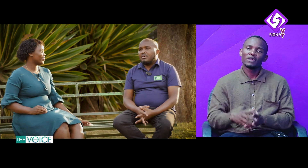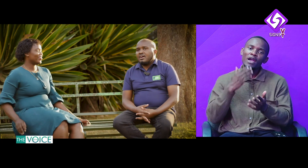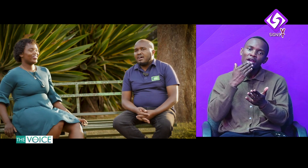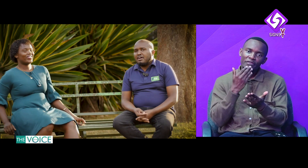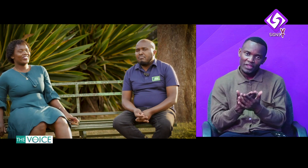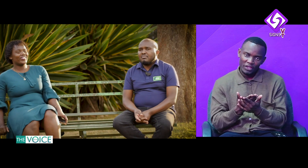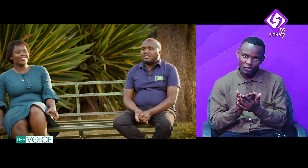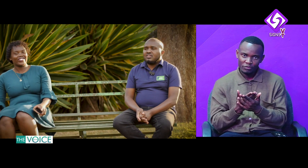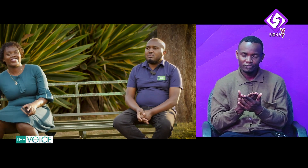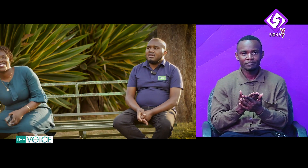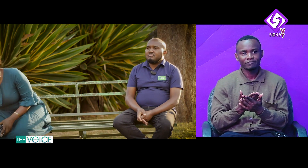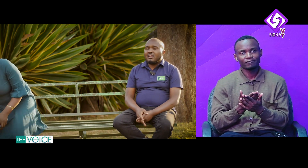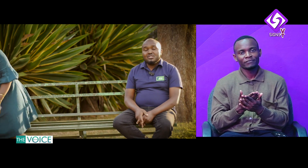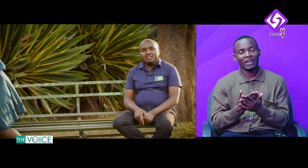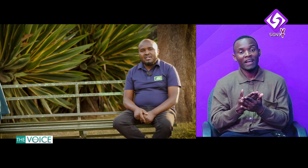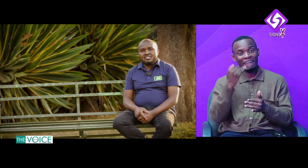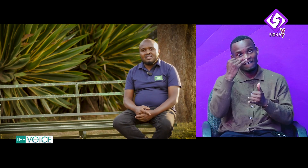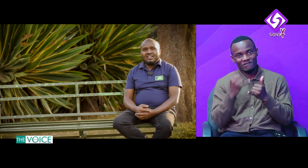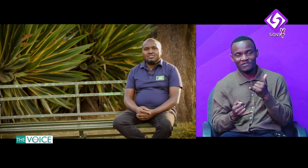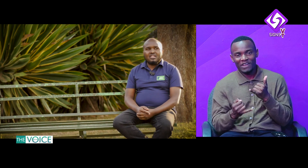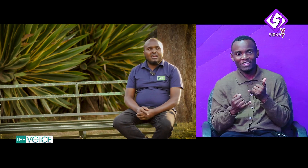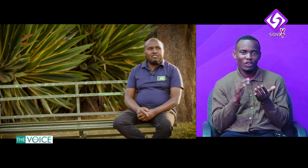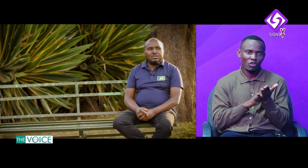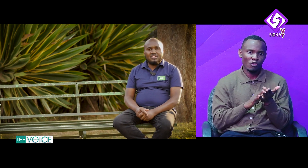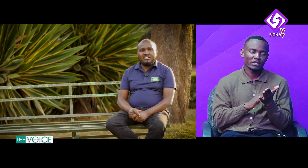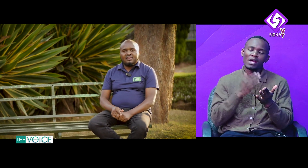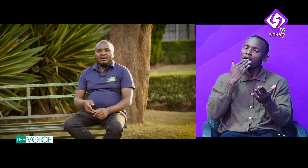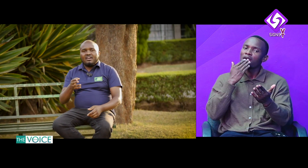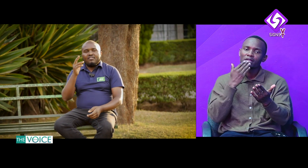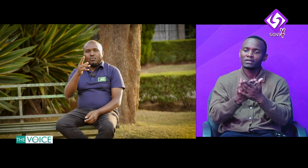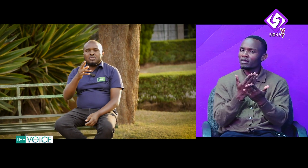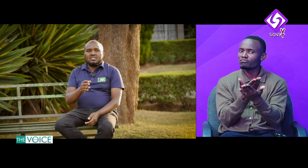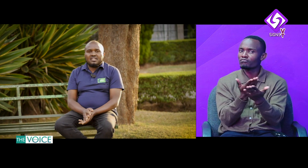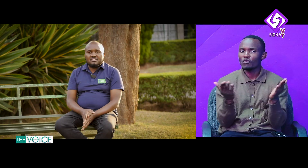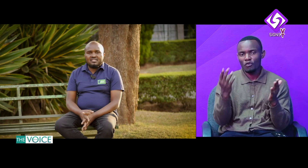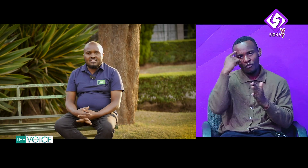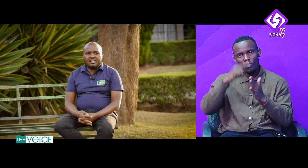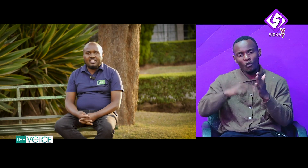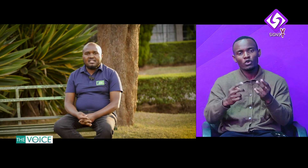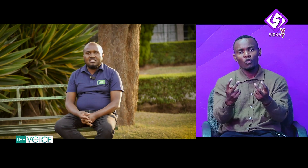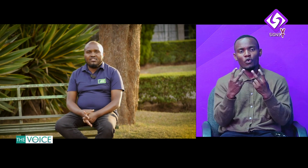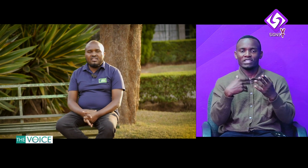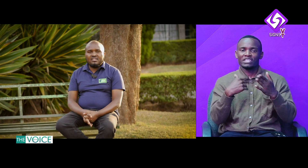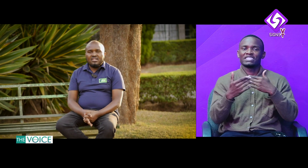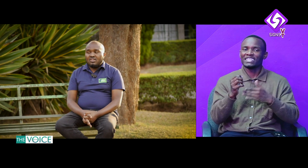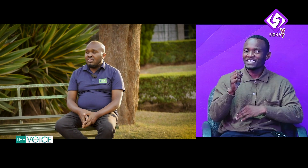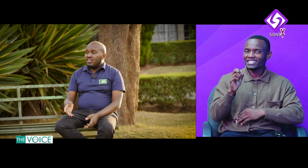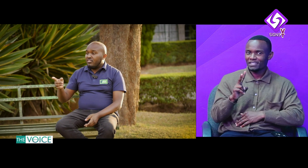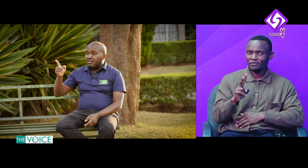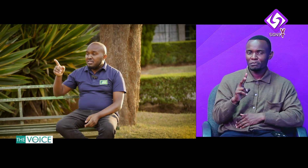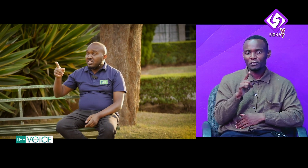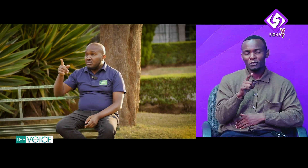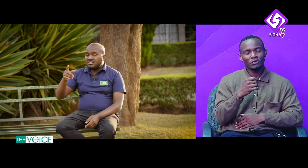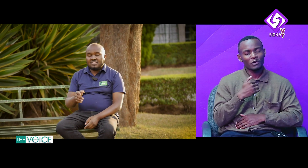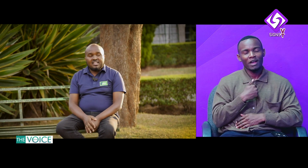you. I think as my closing remarks, I'd like to thank everybody for watching Science TV. You have a